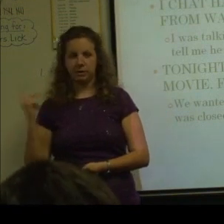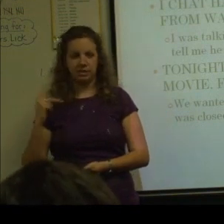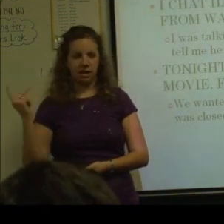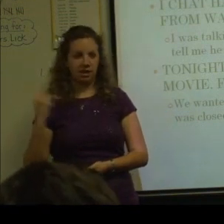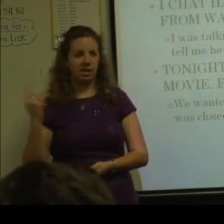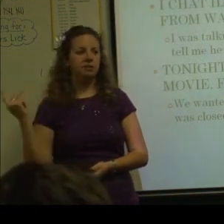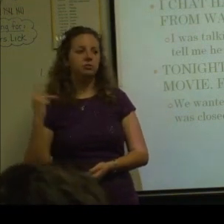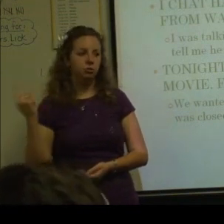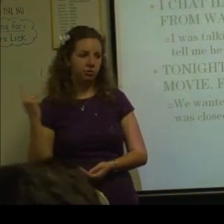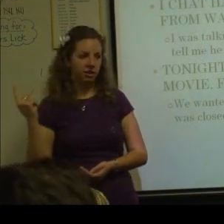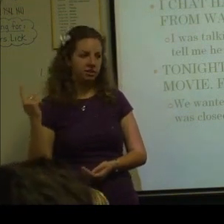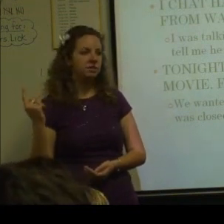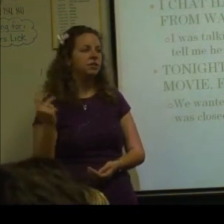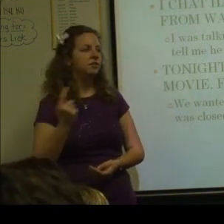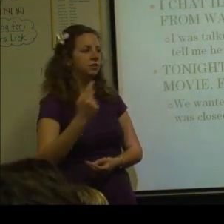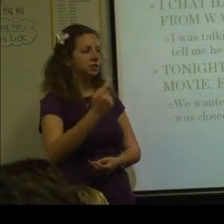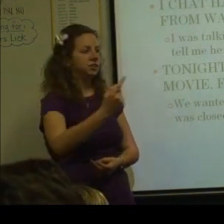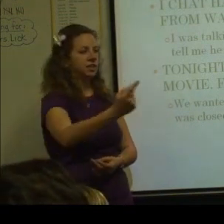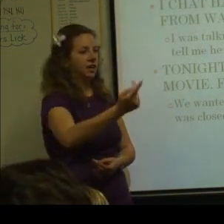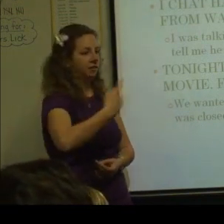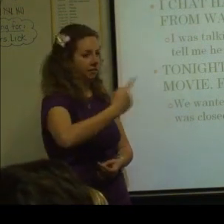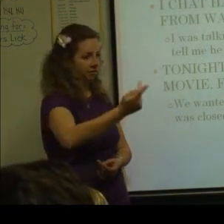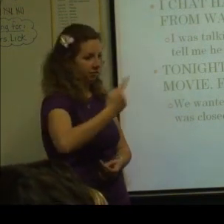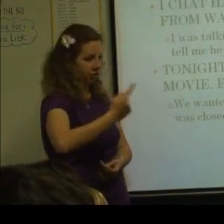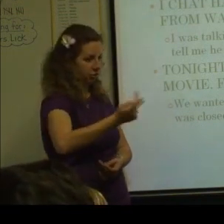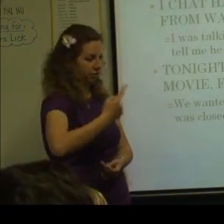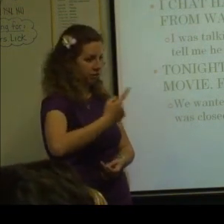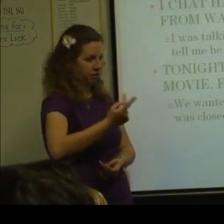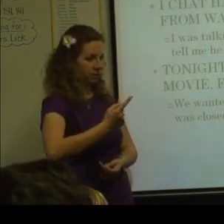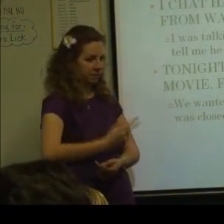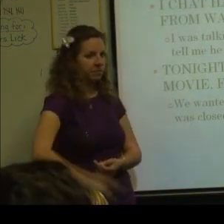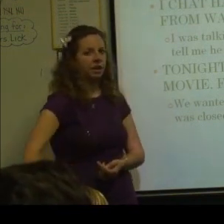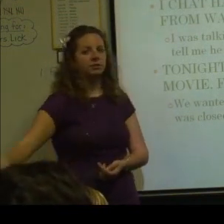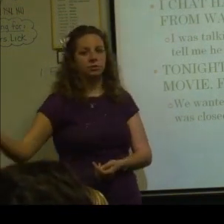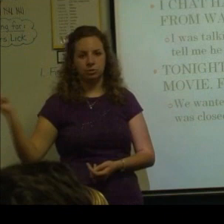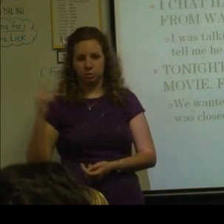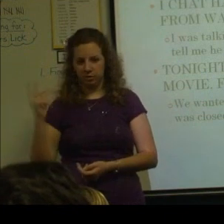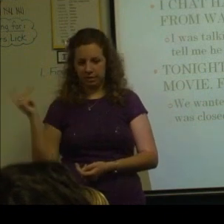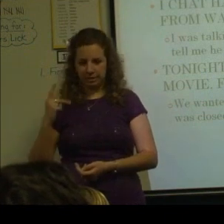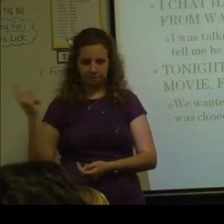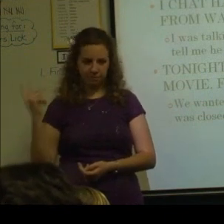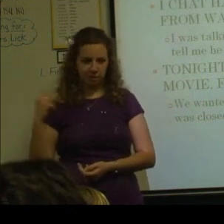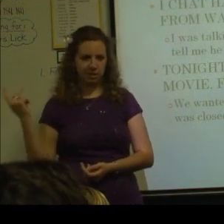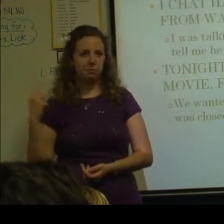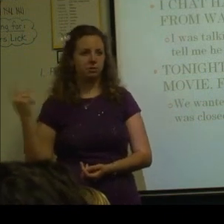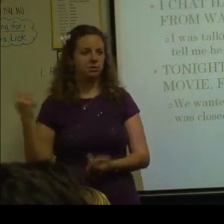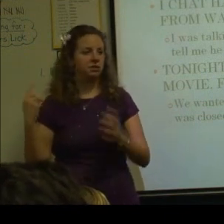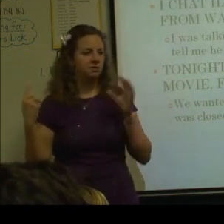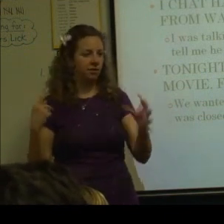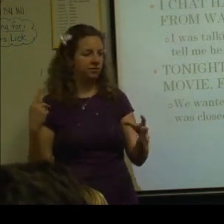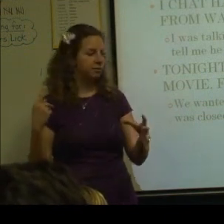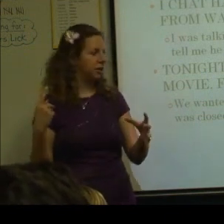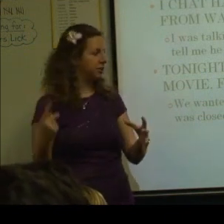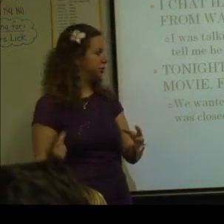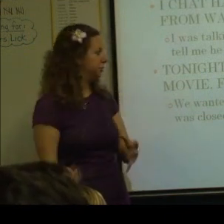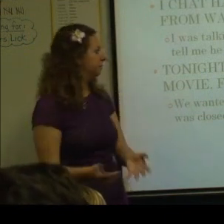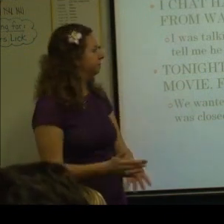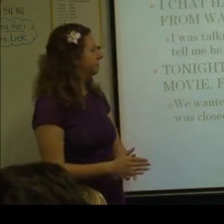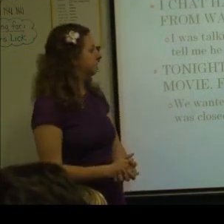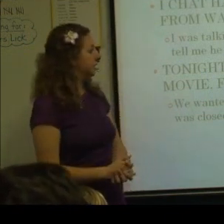my side here. Two of us versus like the two of us this way. Okay, so the two of us. because that person's not involved that I'm talking to.